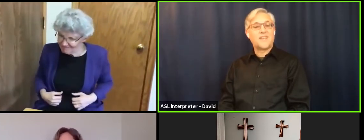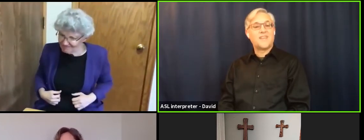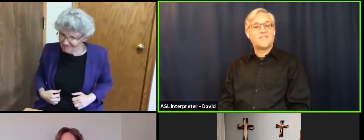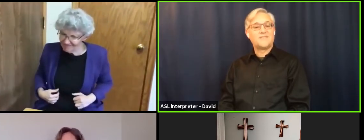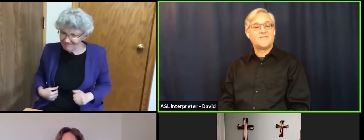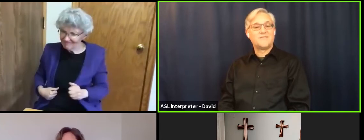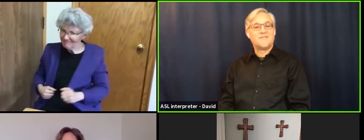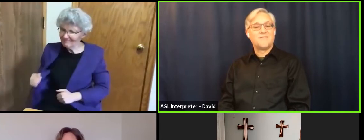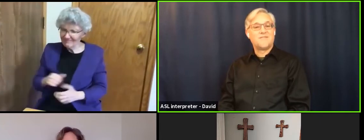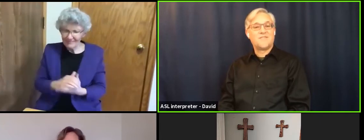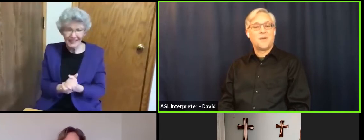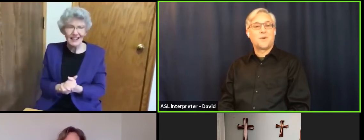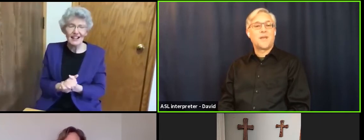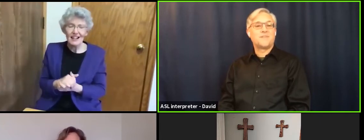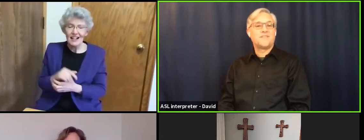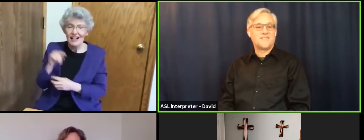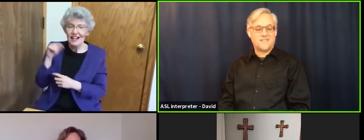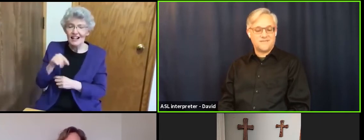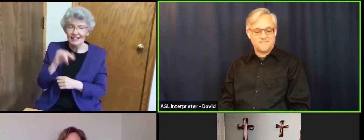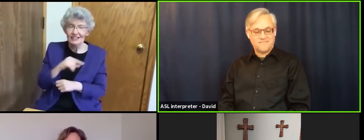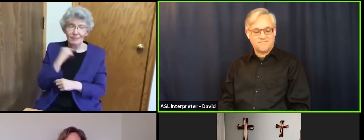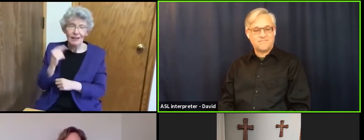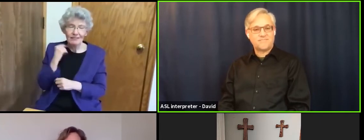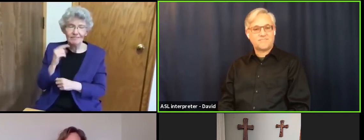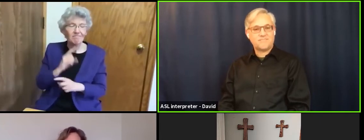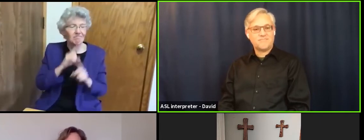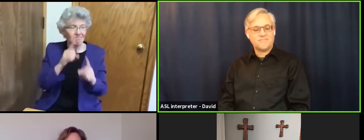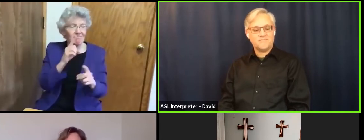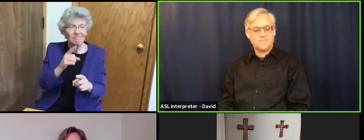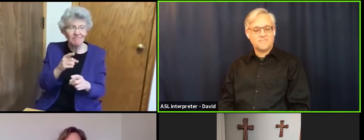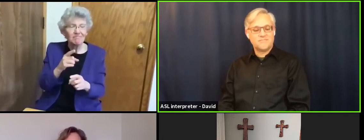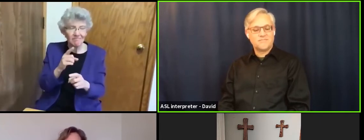And so again, they were kept distant.